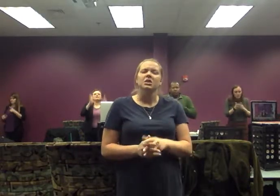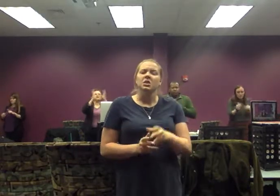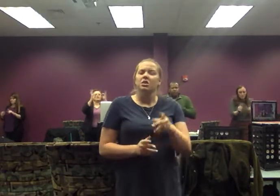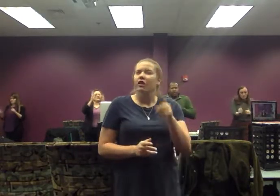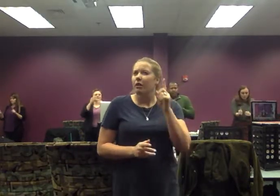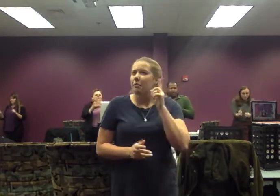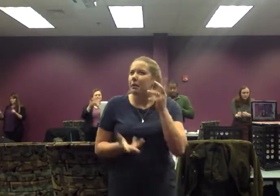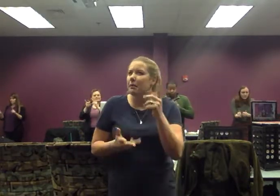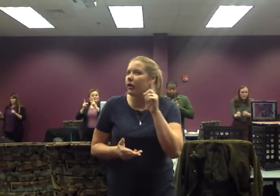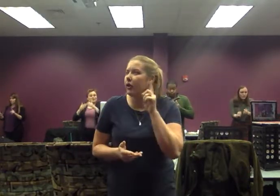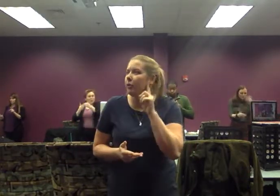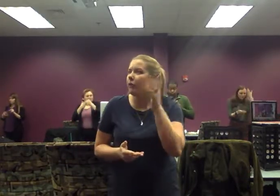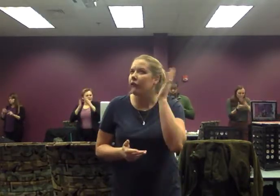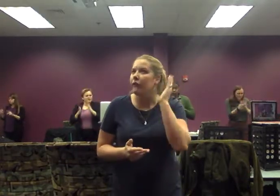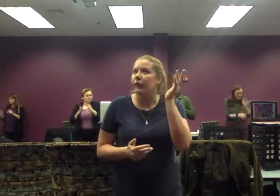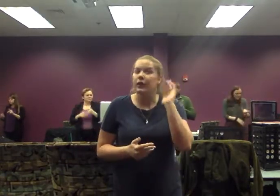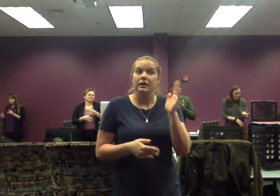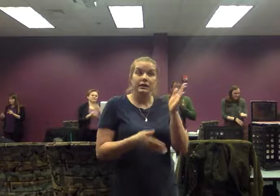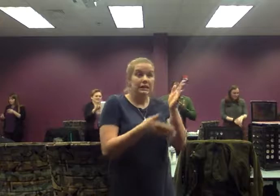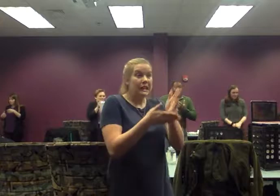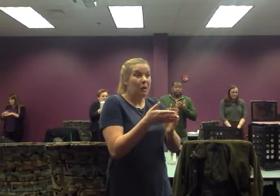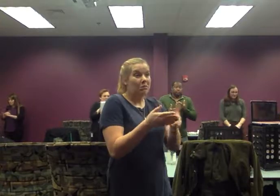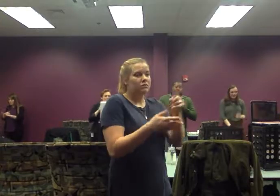no? Well, think about it for a moment.